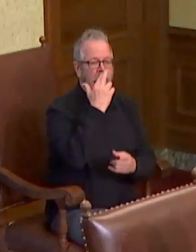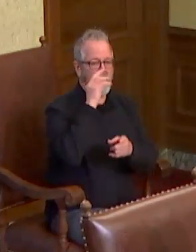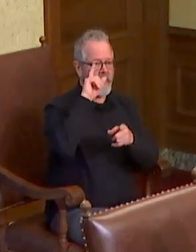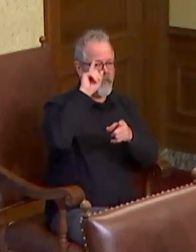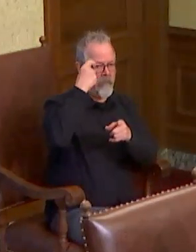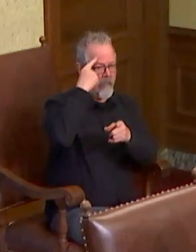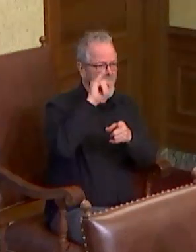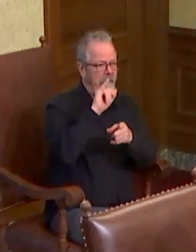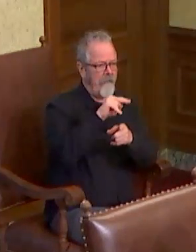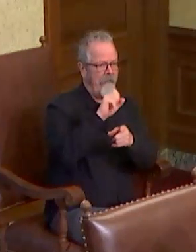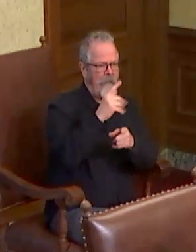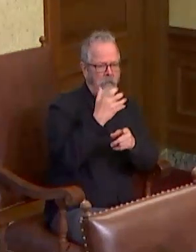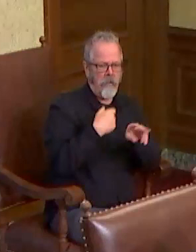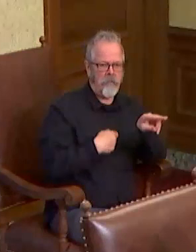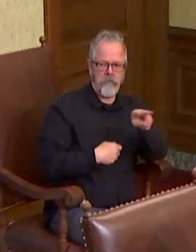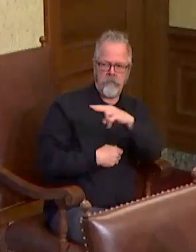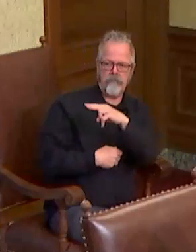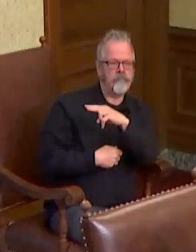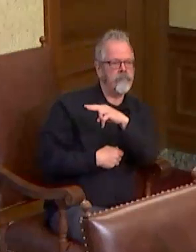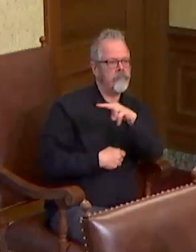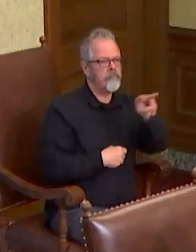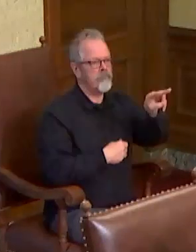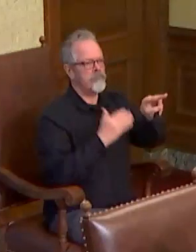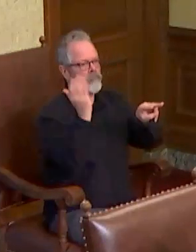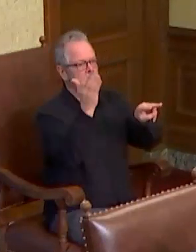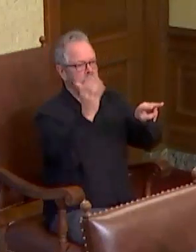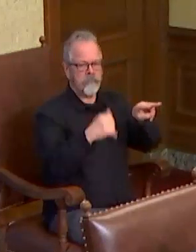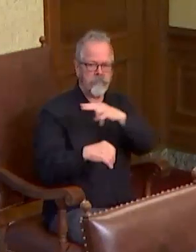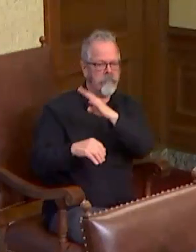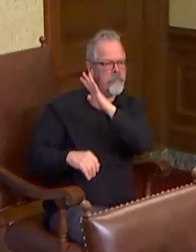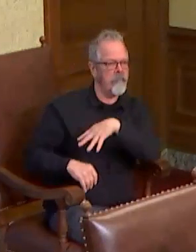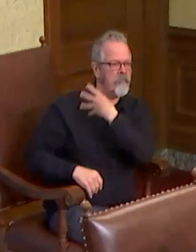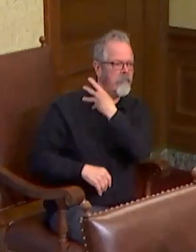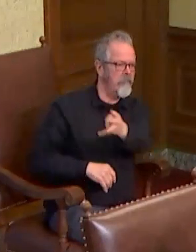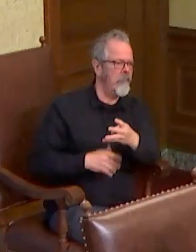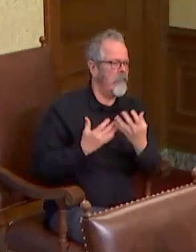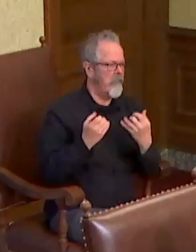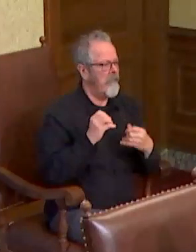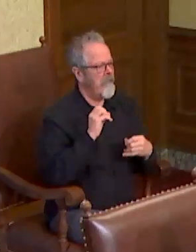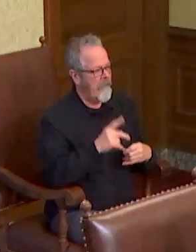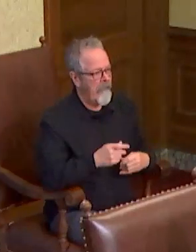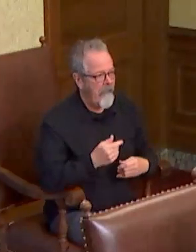Oh, thank you. Thank you.